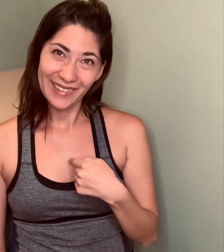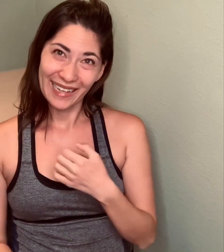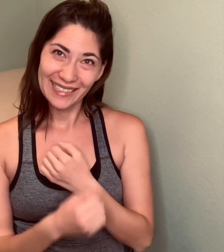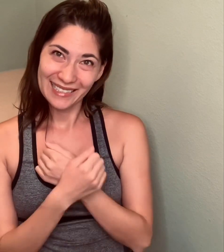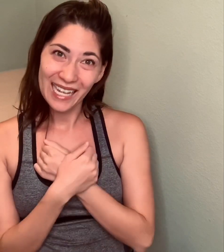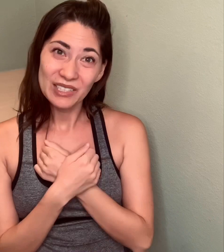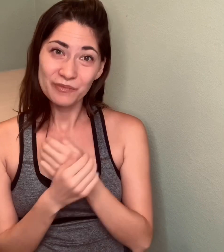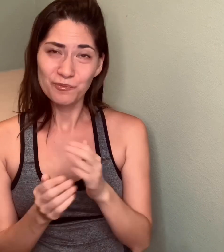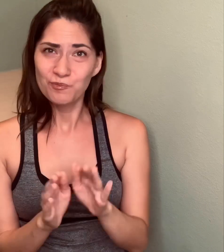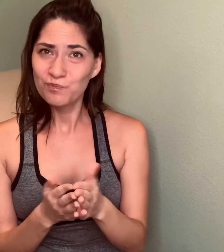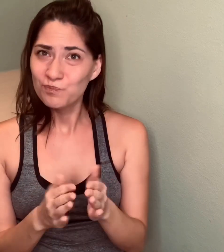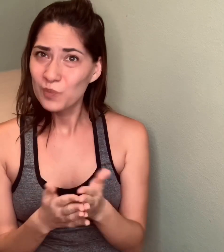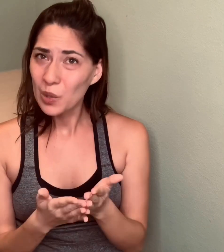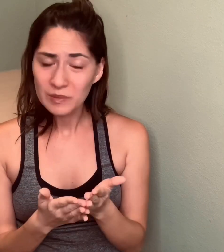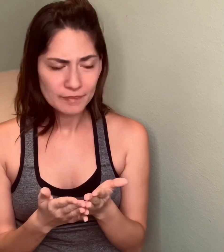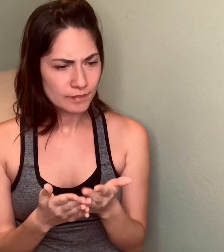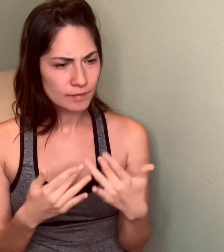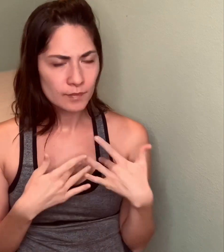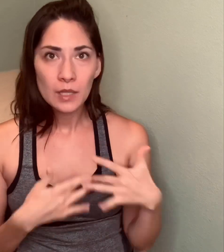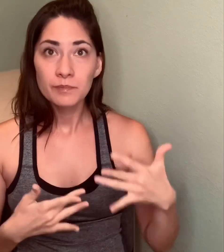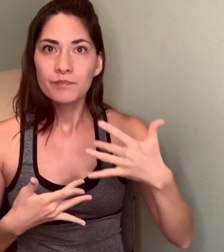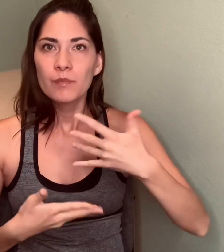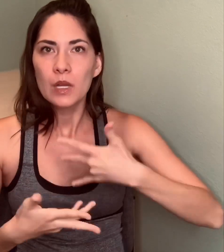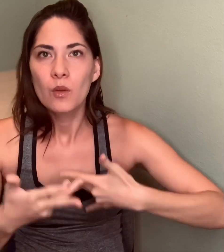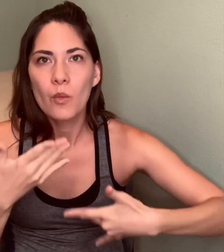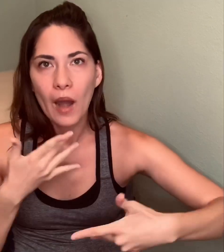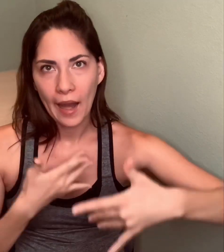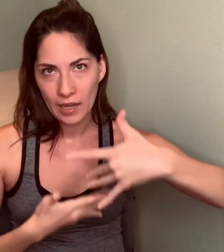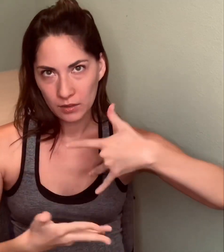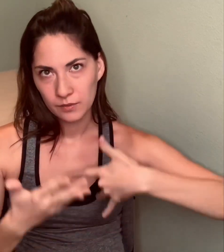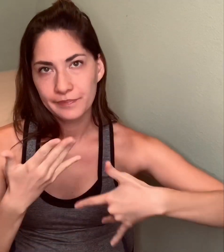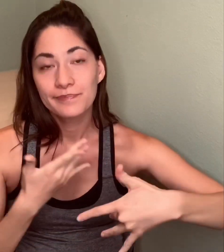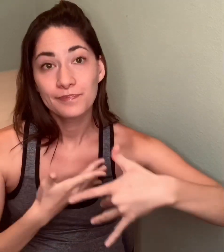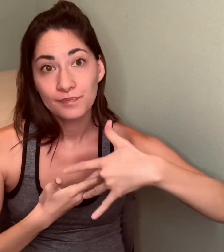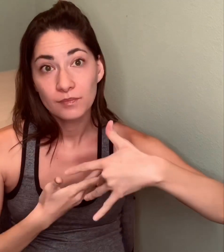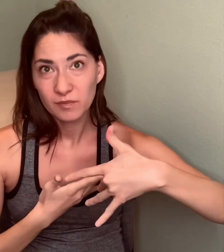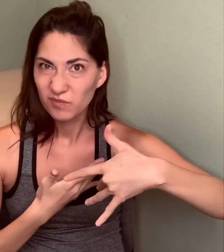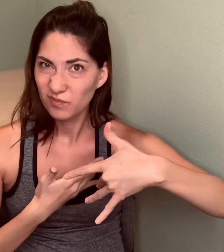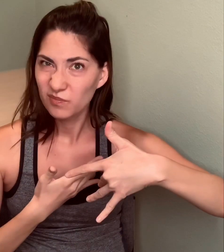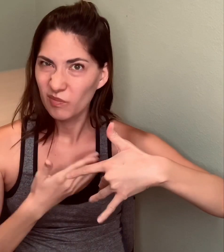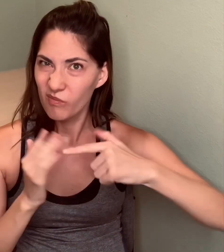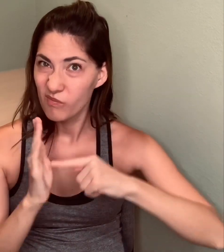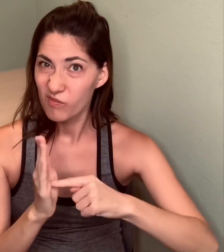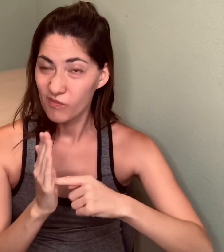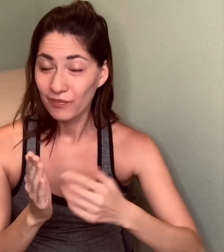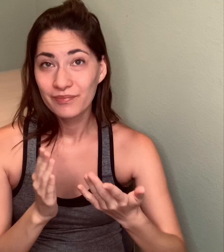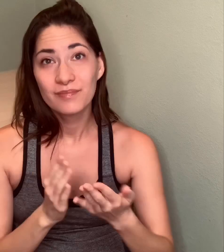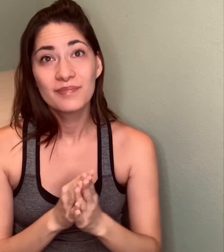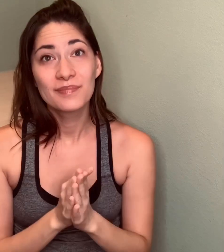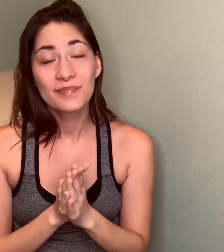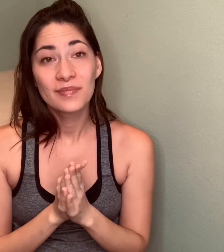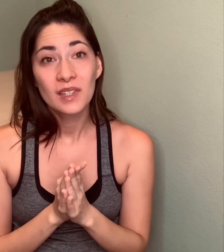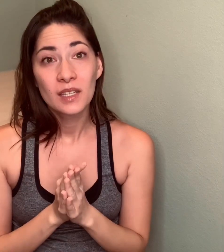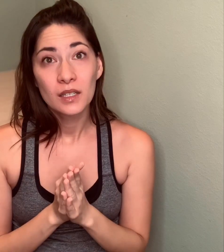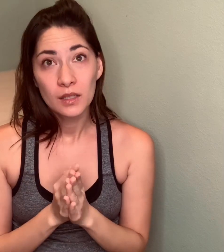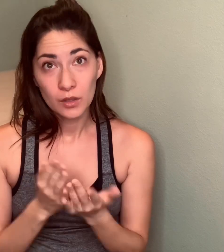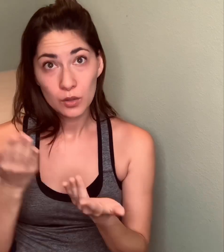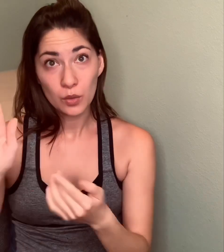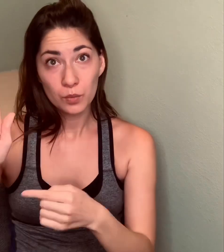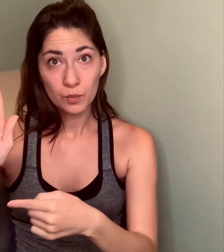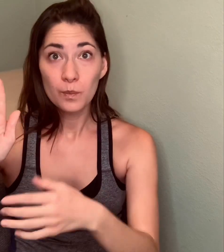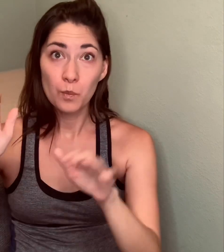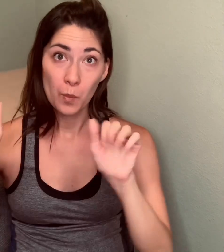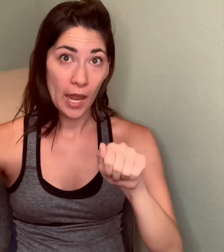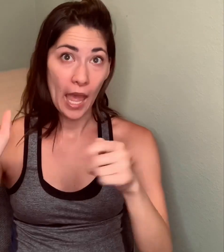particular is it's very interactive. So, for example, there's a ton